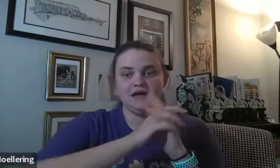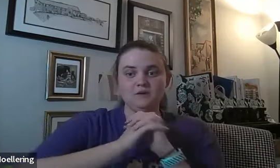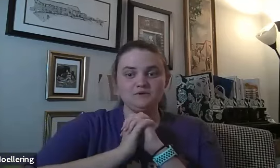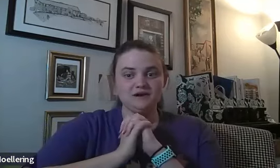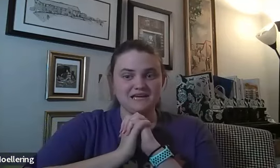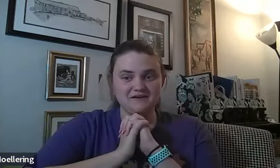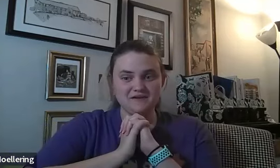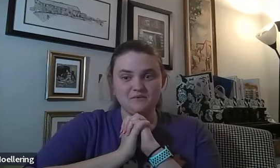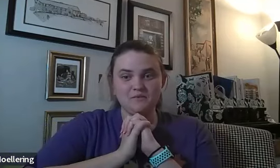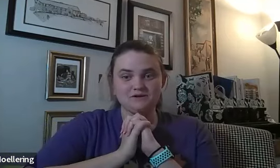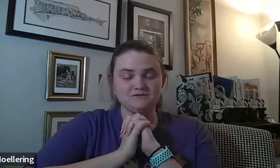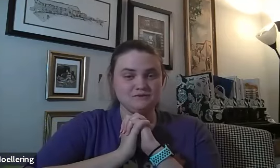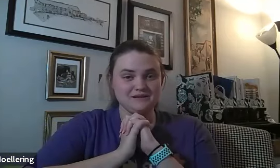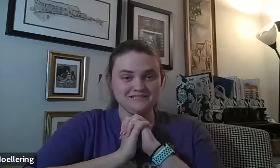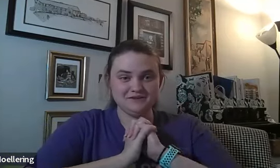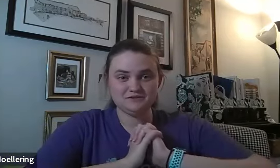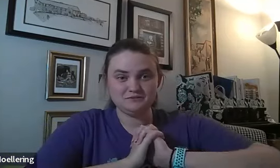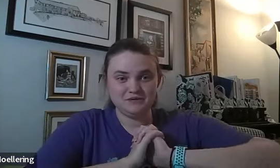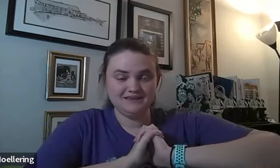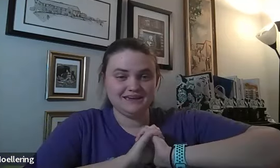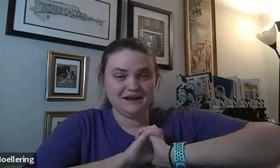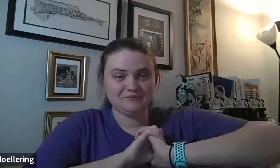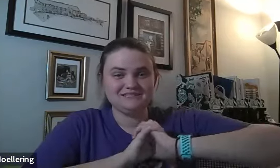hope you guys have a wonderful rest of y'all's week and I will see you